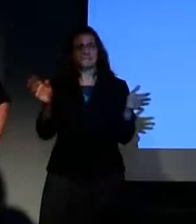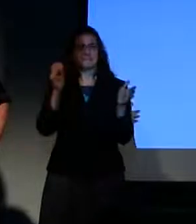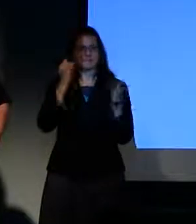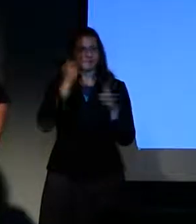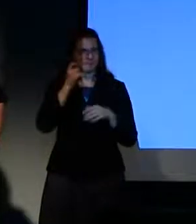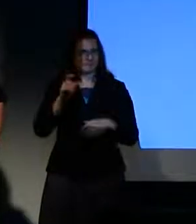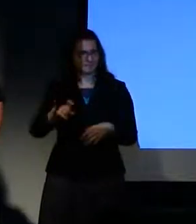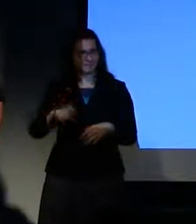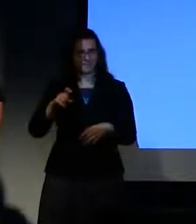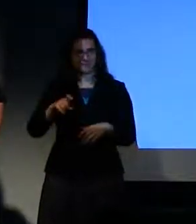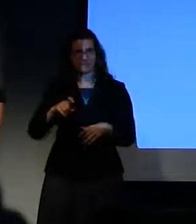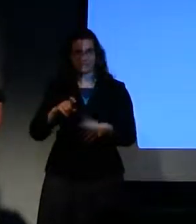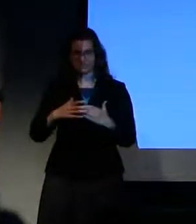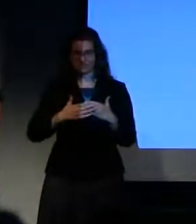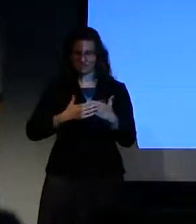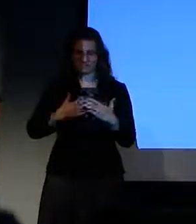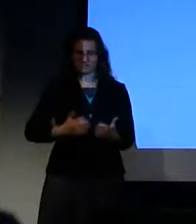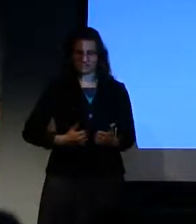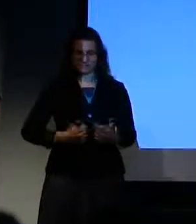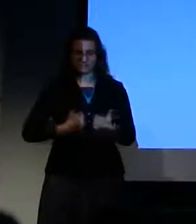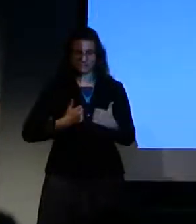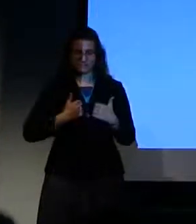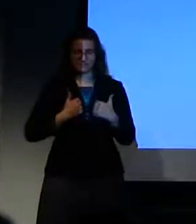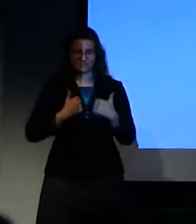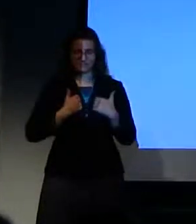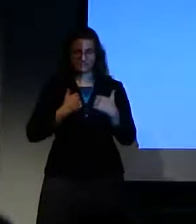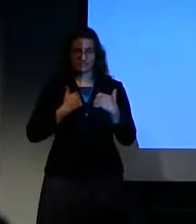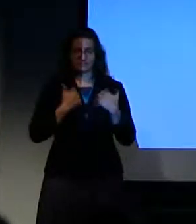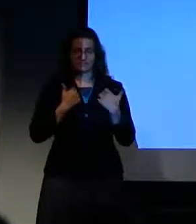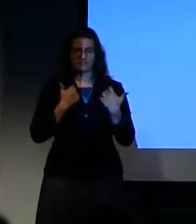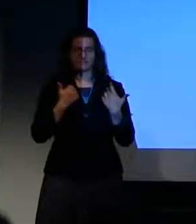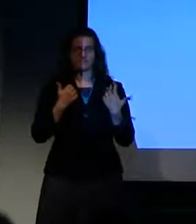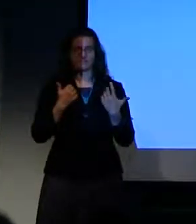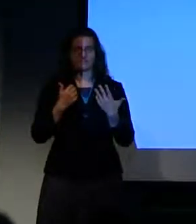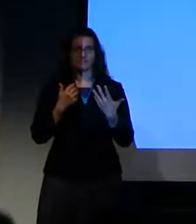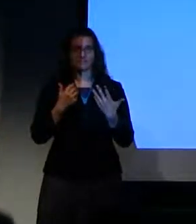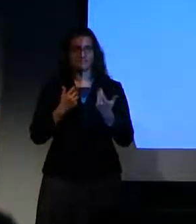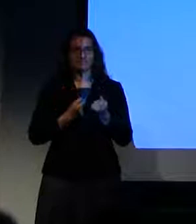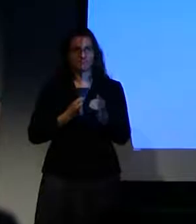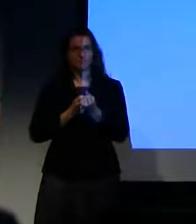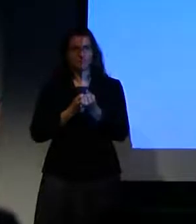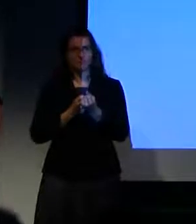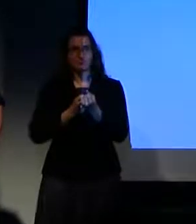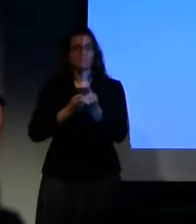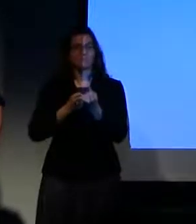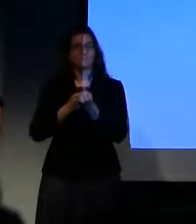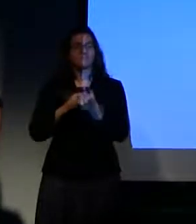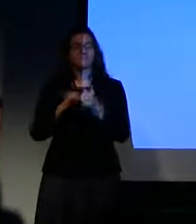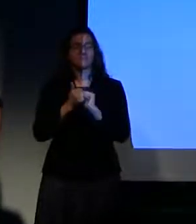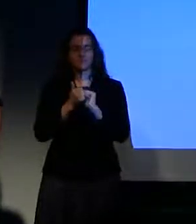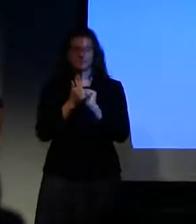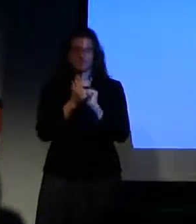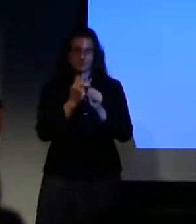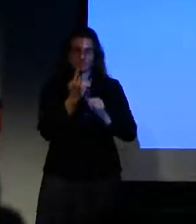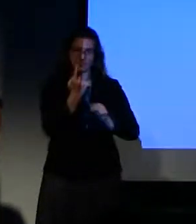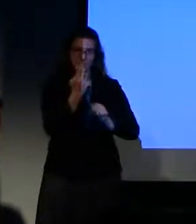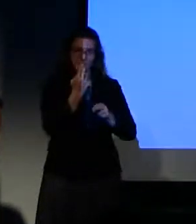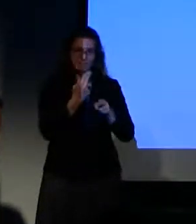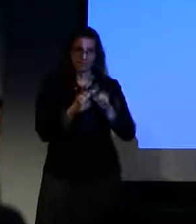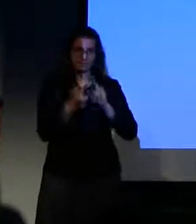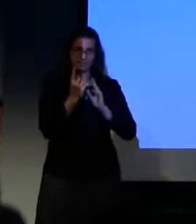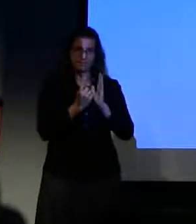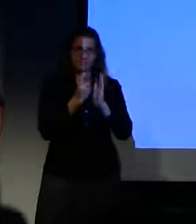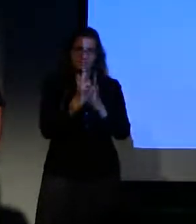To feed the remainder of life 1 hour of fullness and freedom with one brief hour